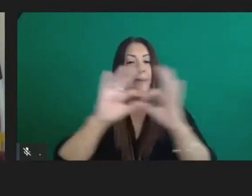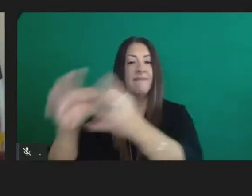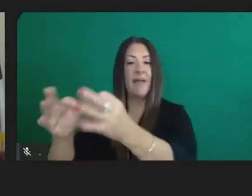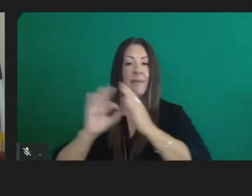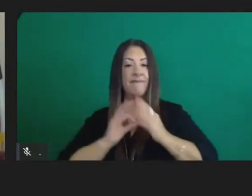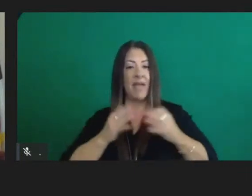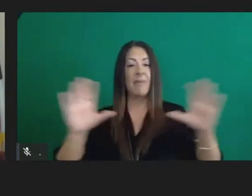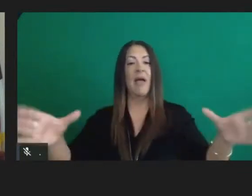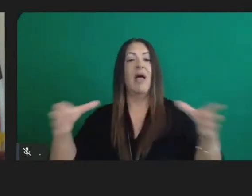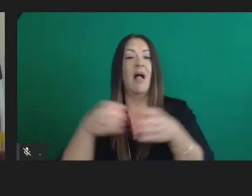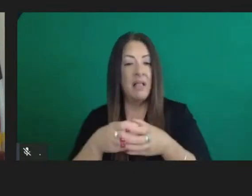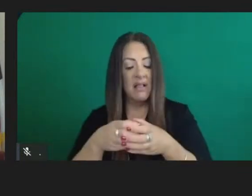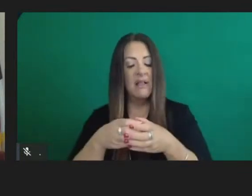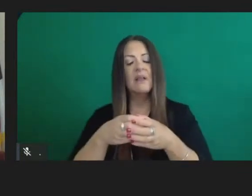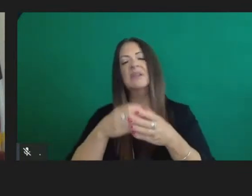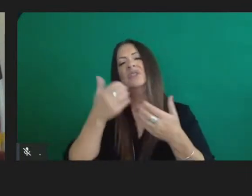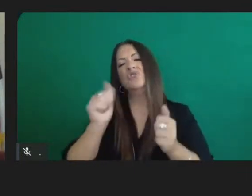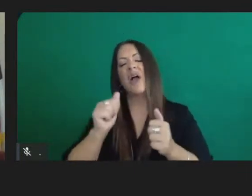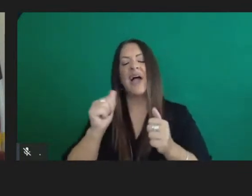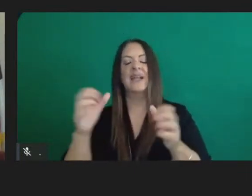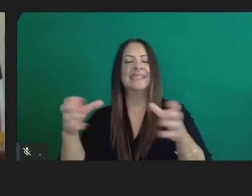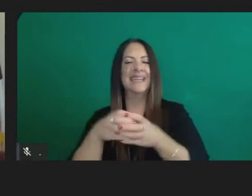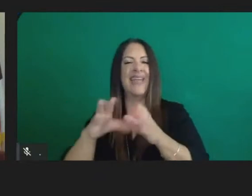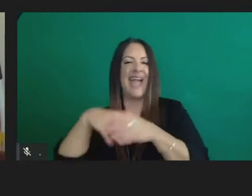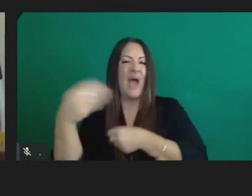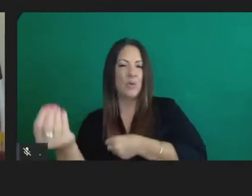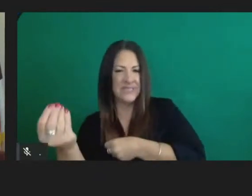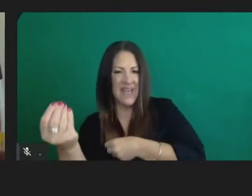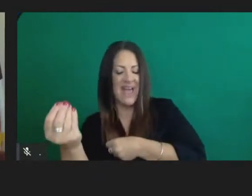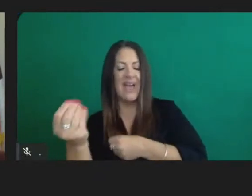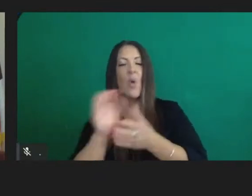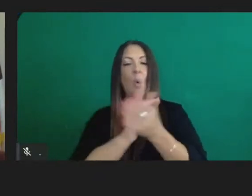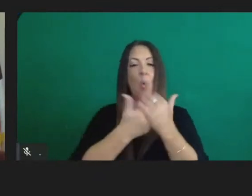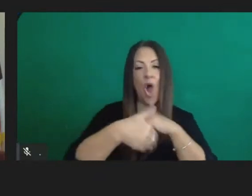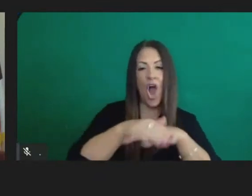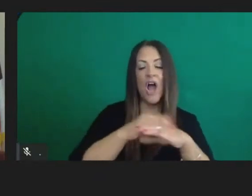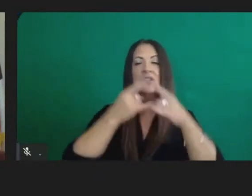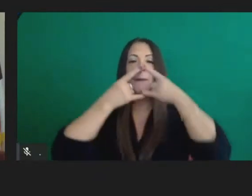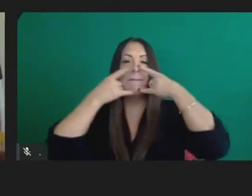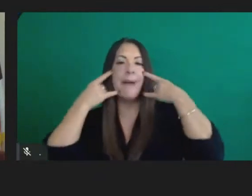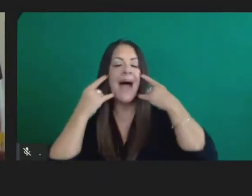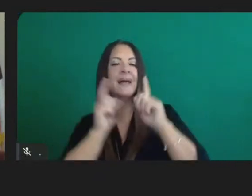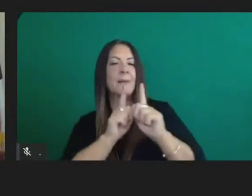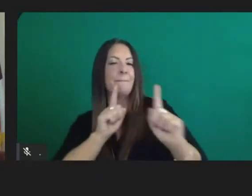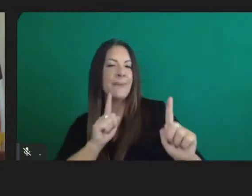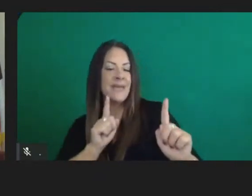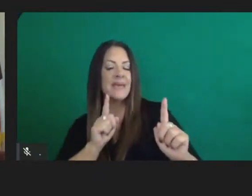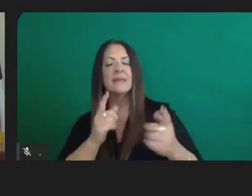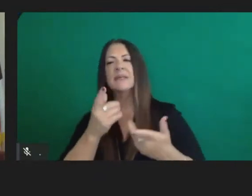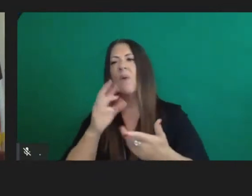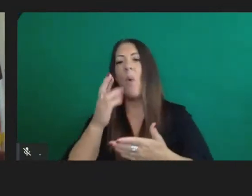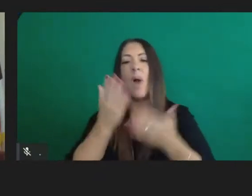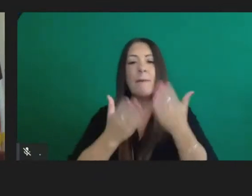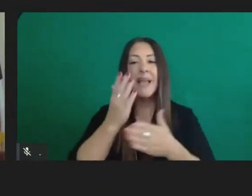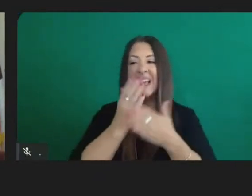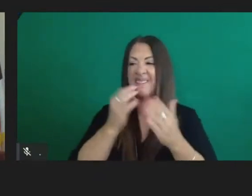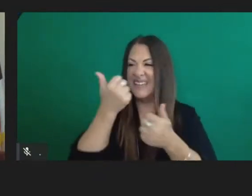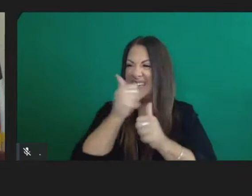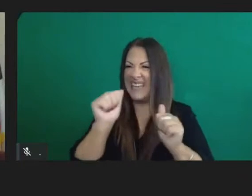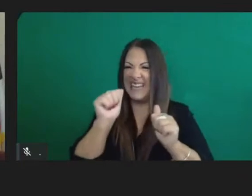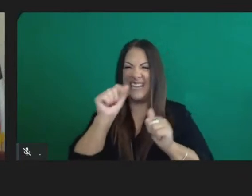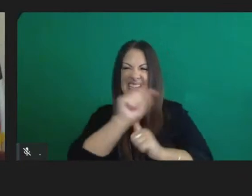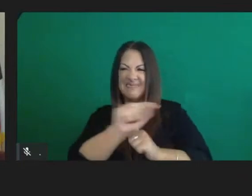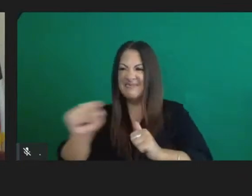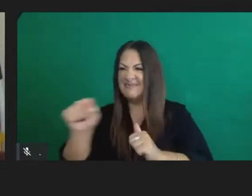physically distanced, washing your hands, asking anybody in any of those households who might have a cold or runny nose or sore throat